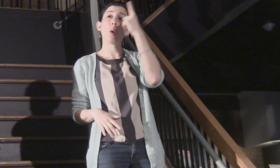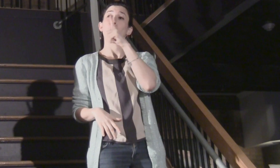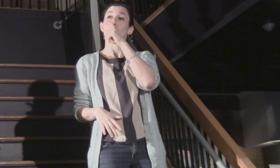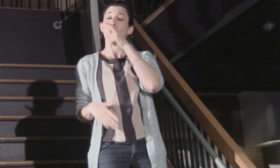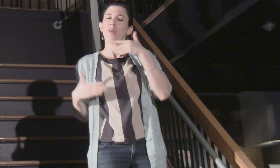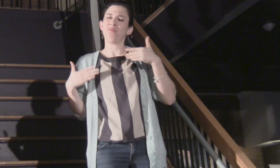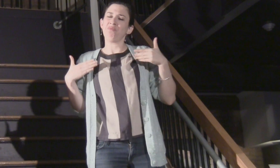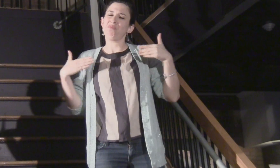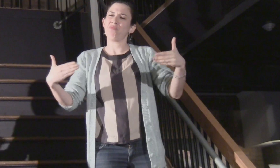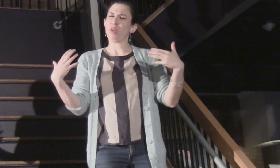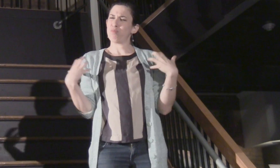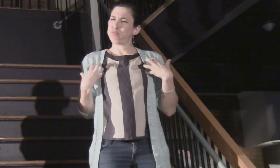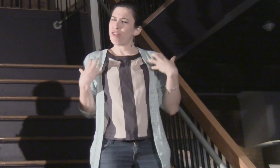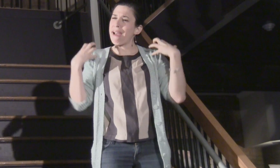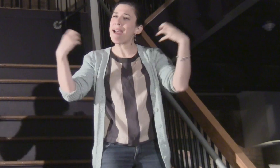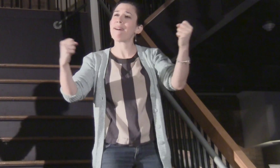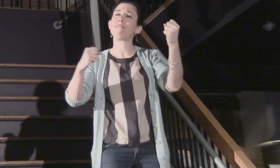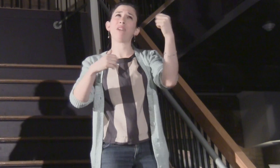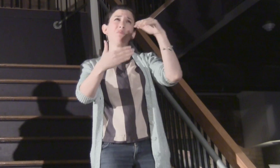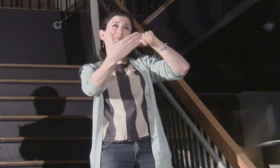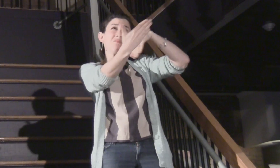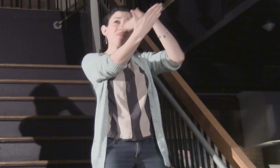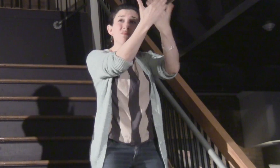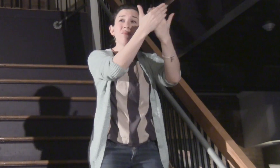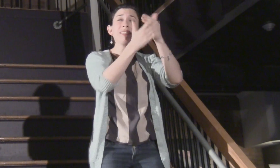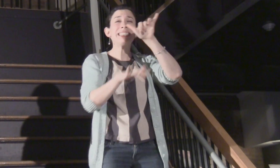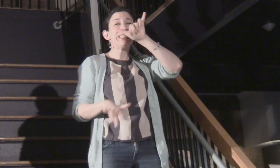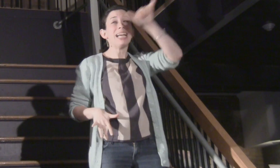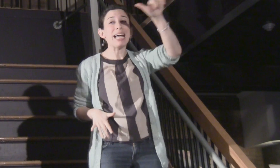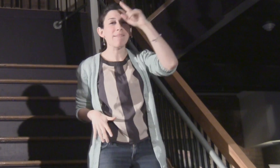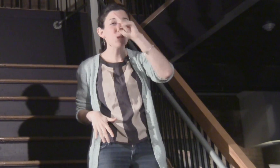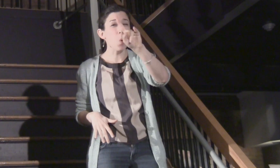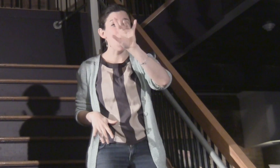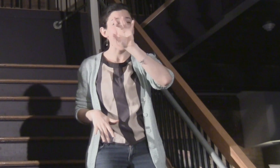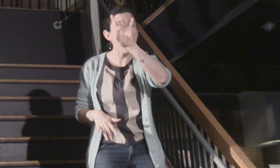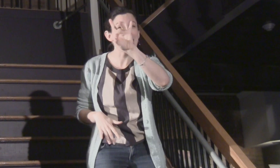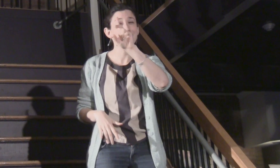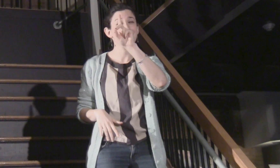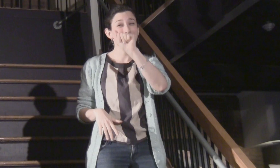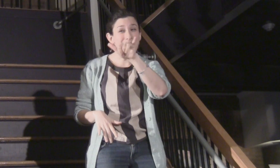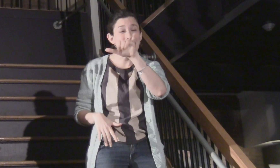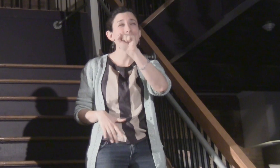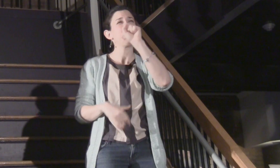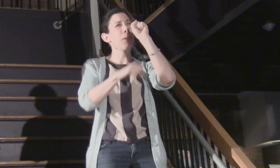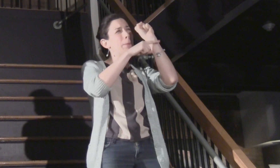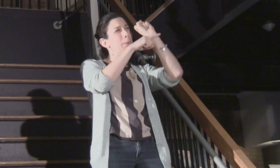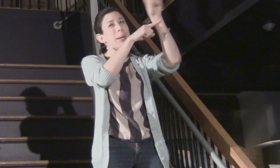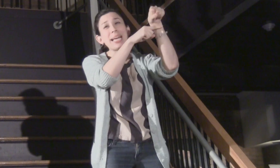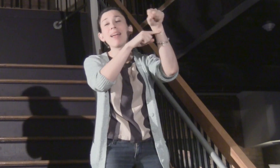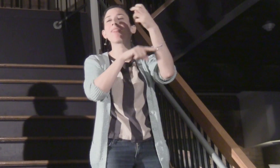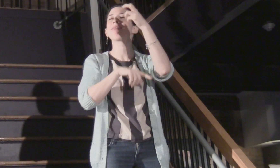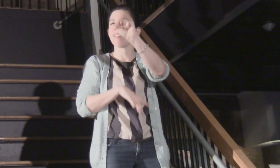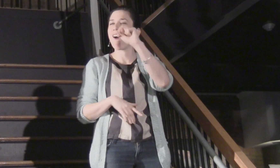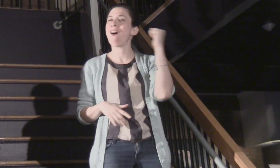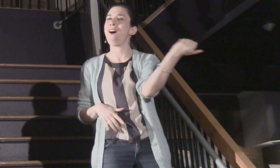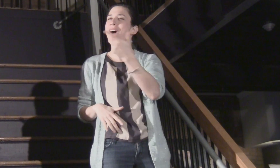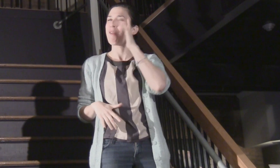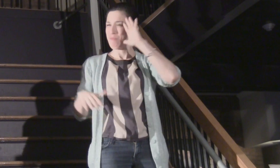And we need someone who's brave to go up and stay for 8 days and